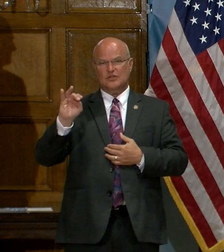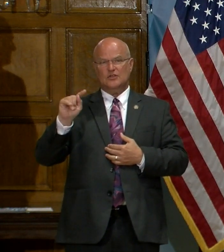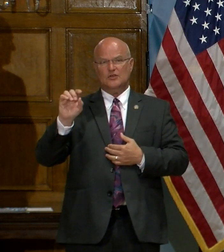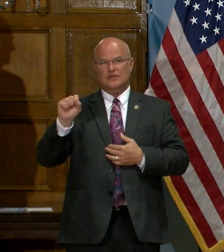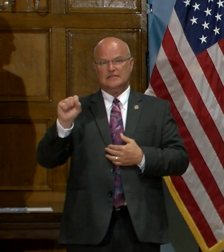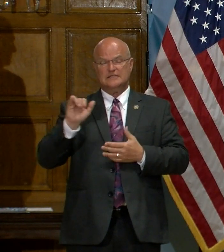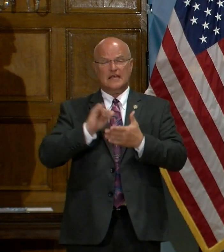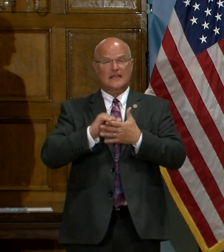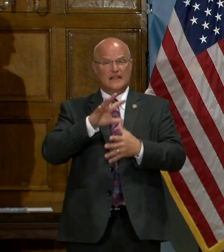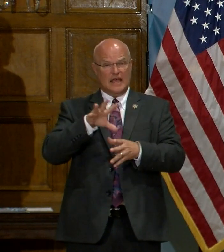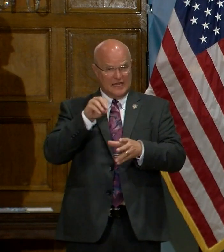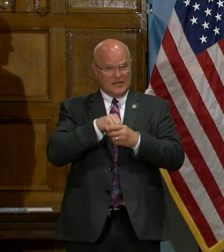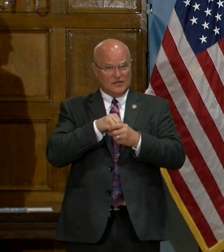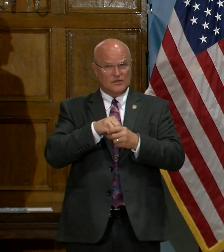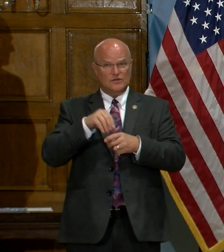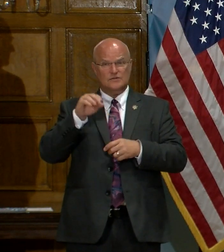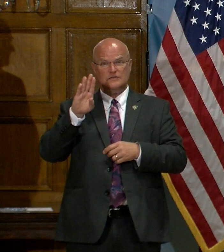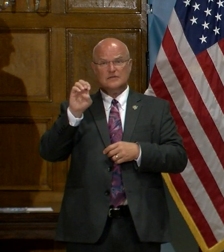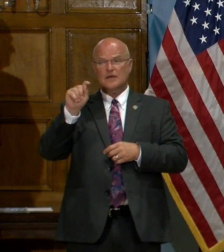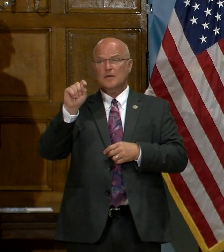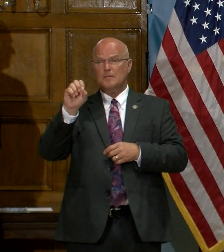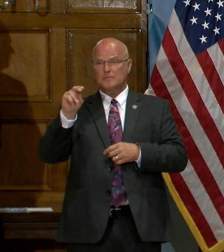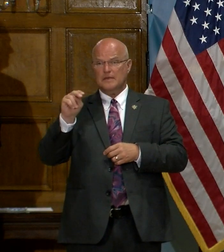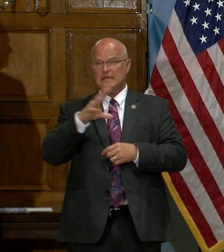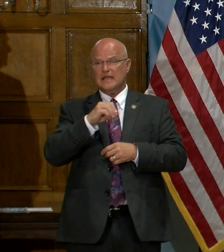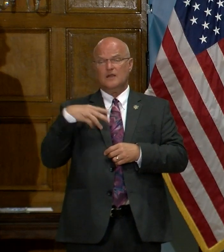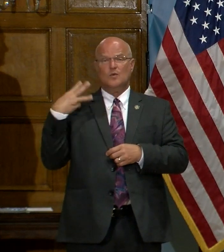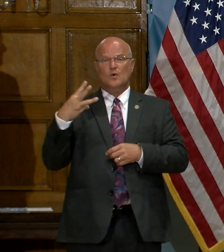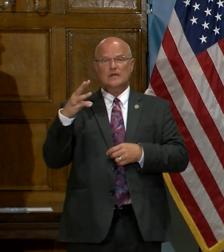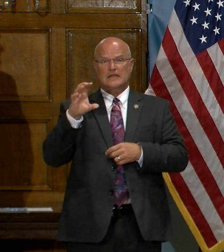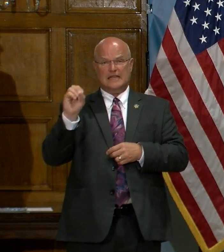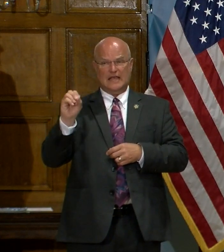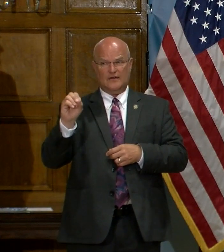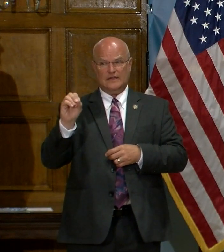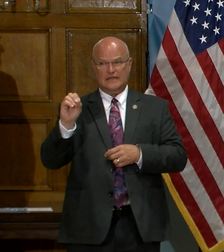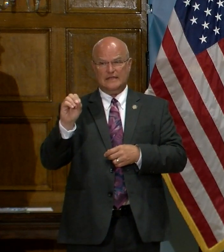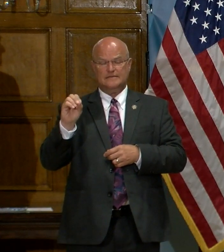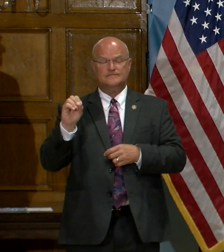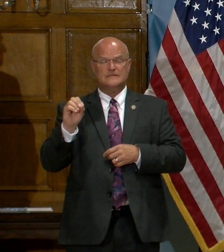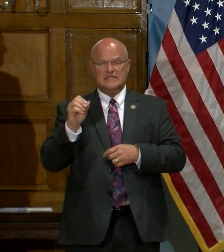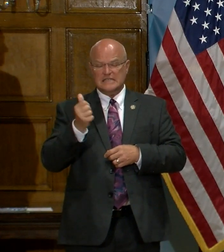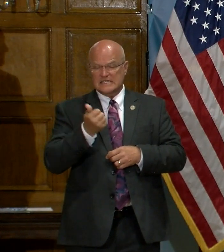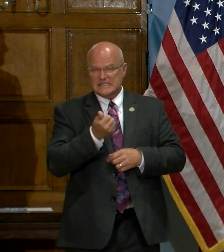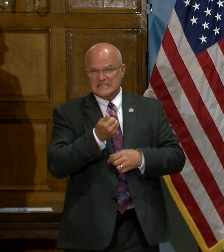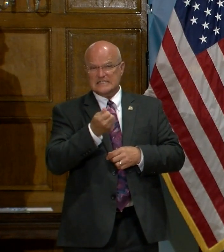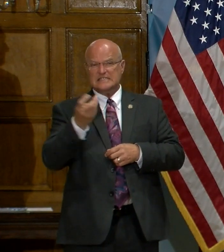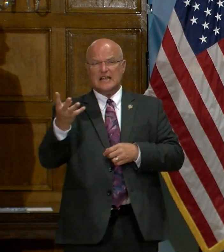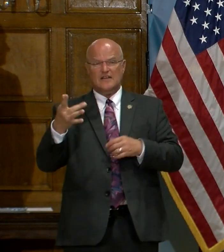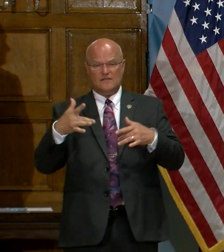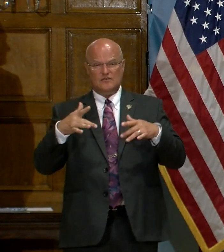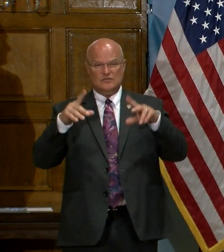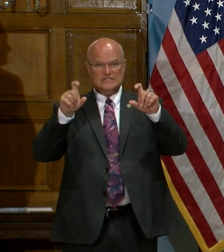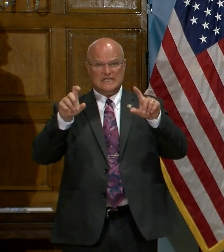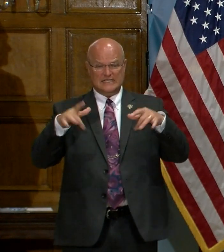those include Benton and Washington counties. We have a number of testing events, as you can see there. We